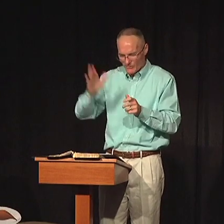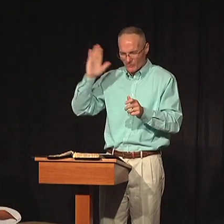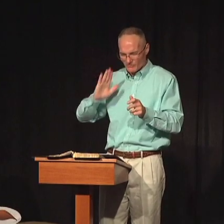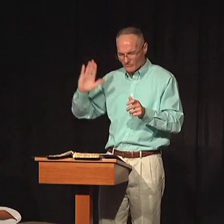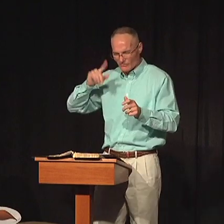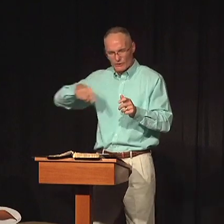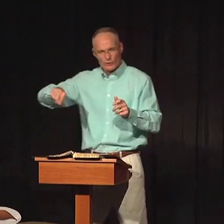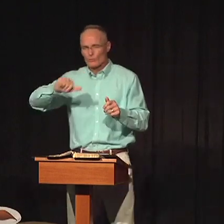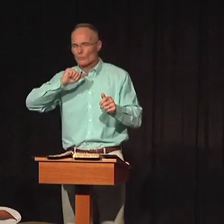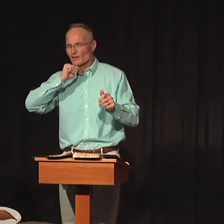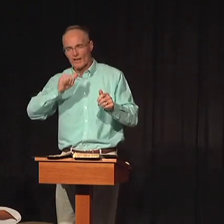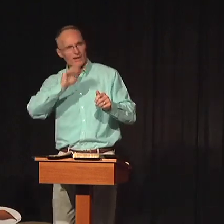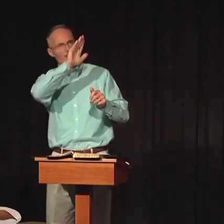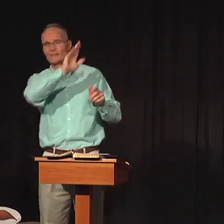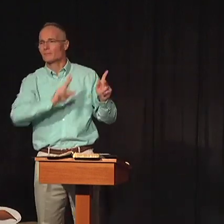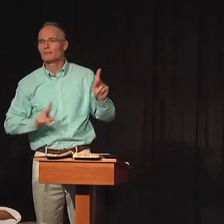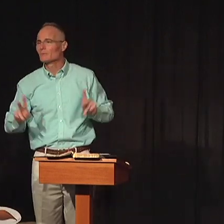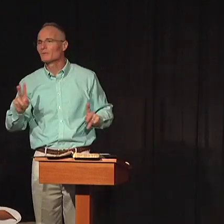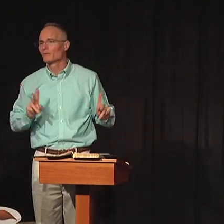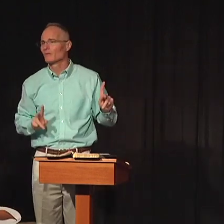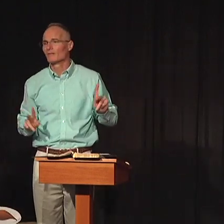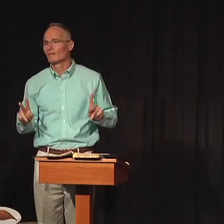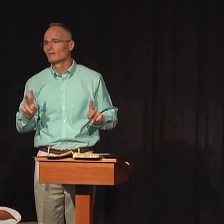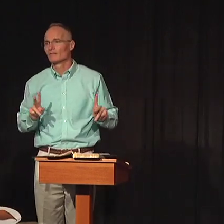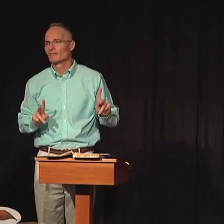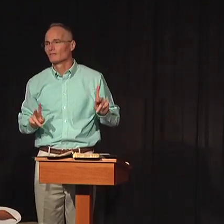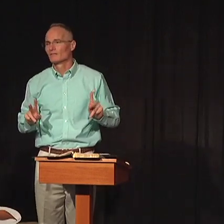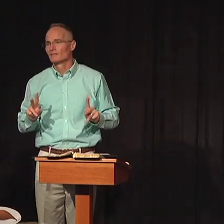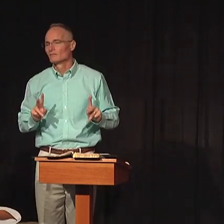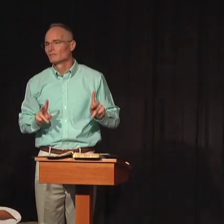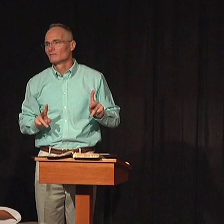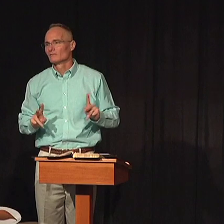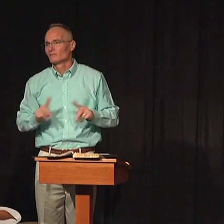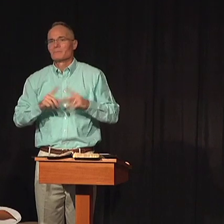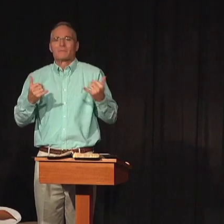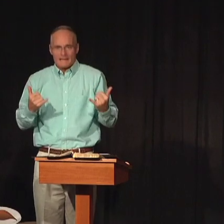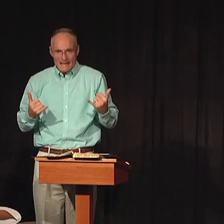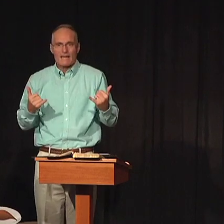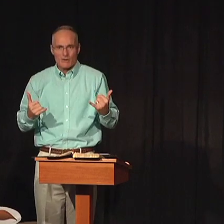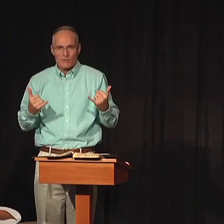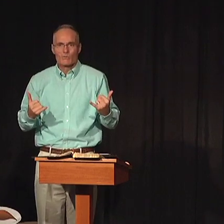Remember, remember, remember. Long ago you were not his people, but